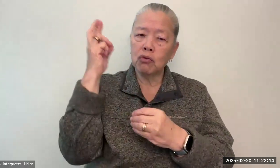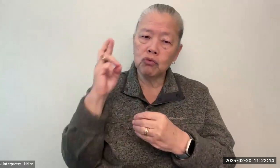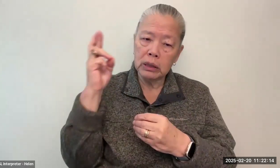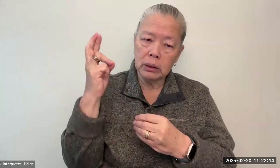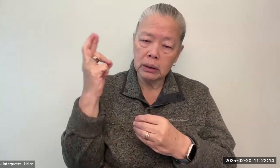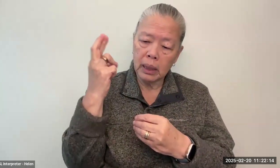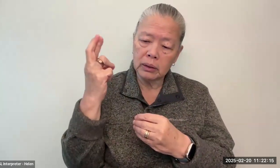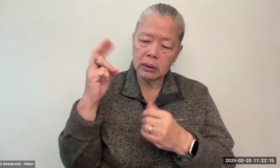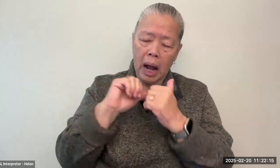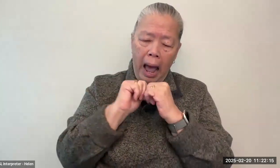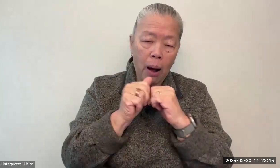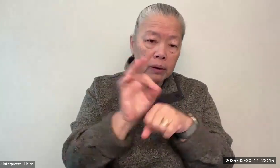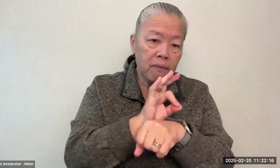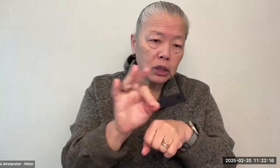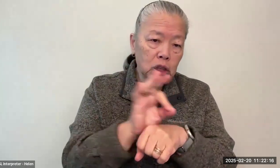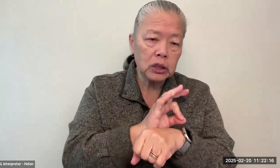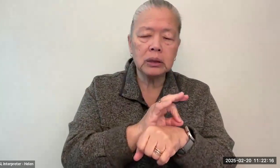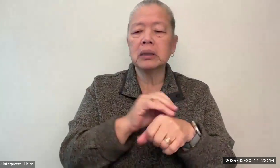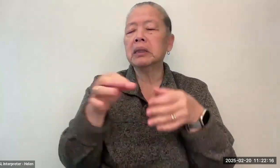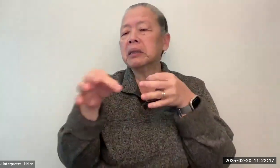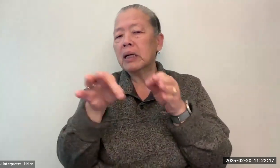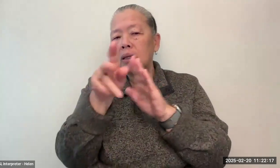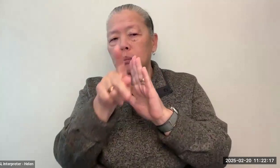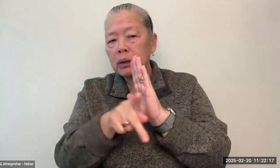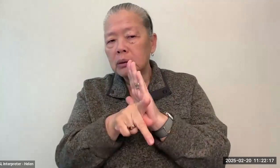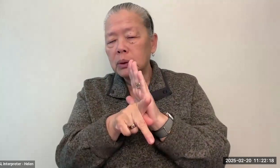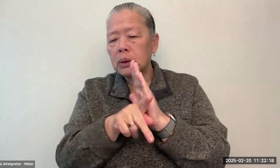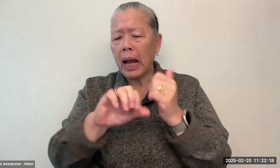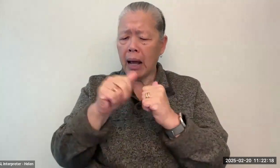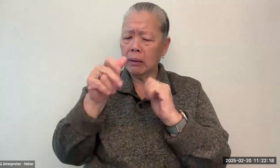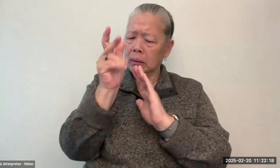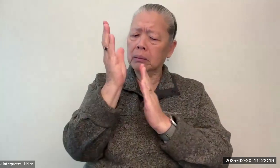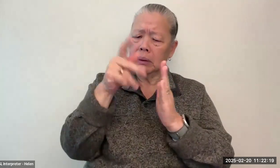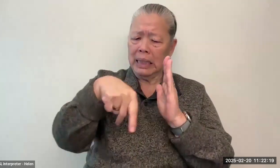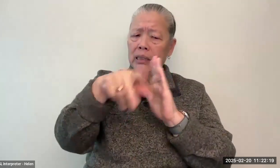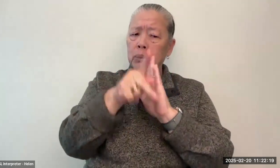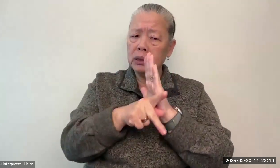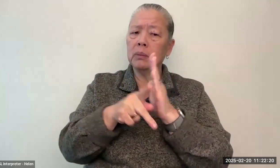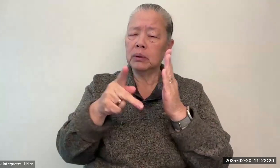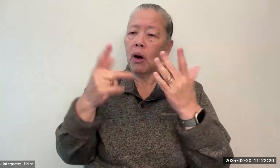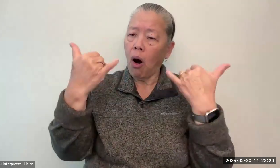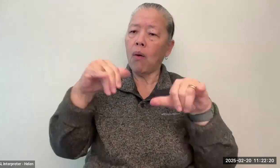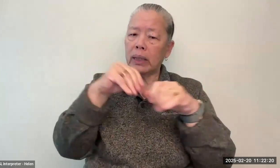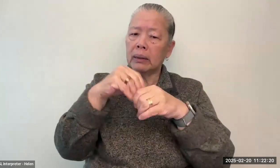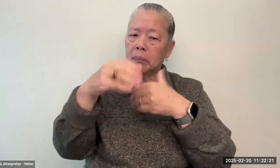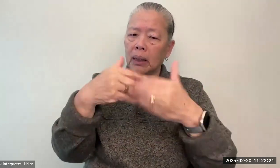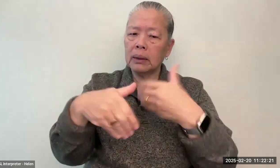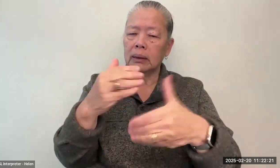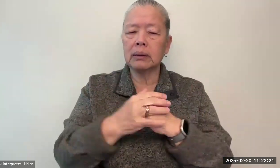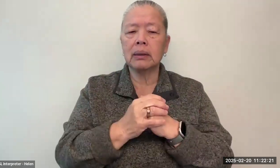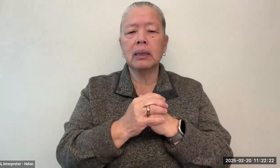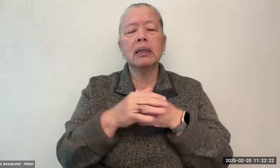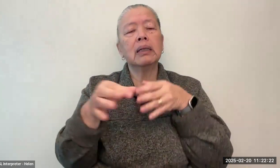the ways the principles of regionalization are already at work. Taylor offers compelling examples of how the Central